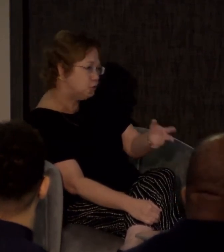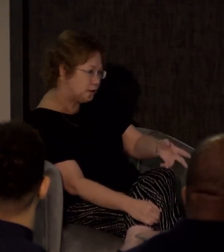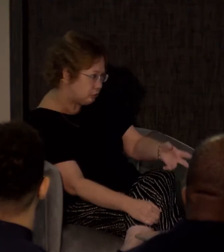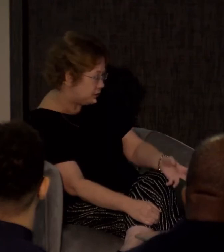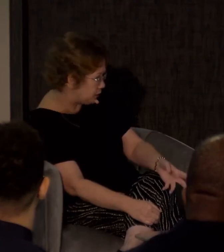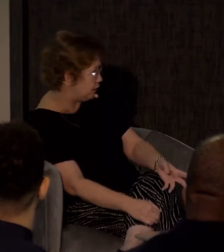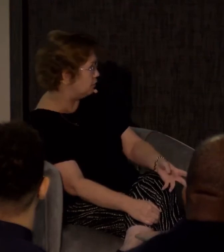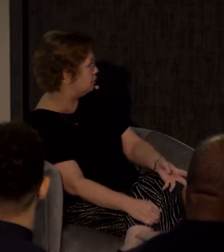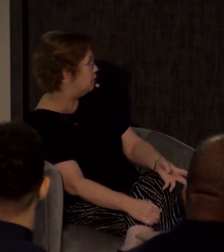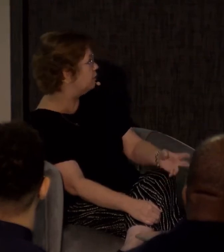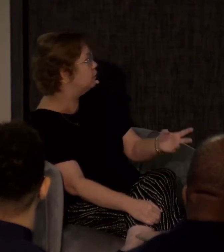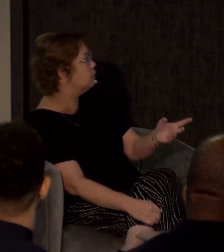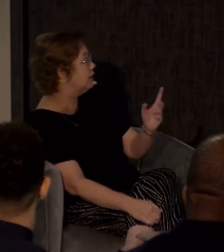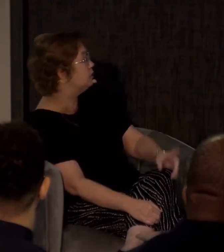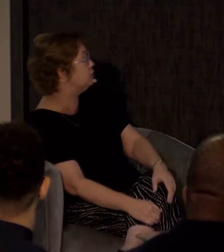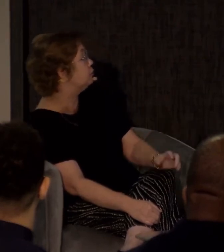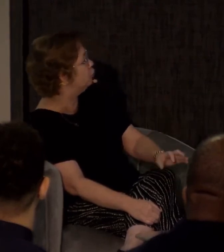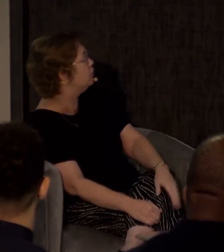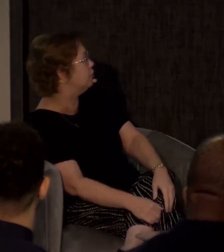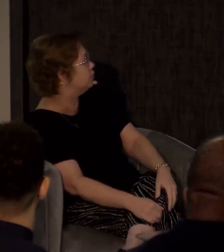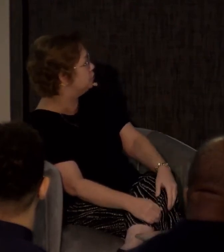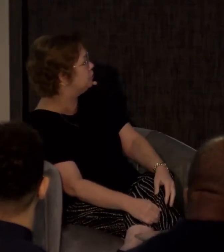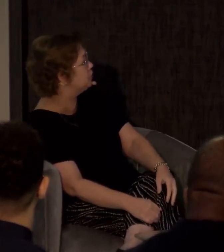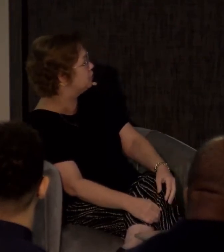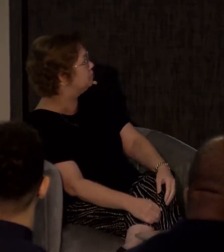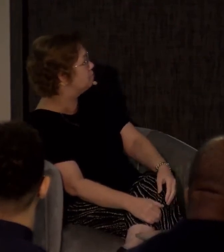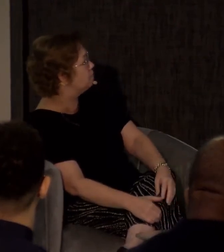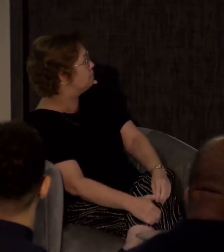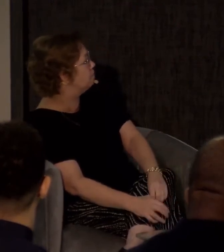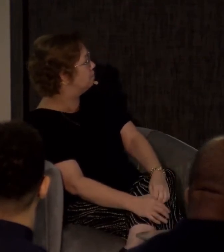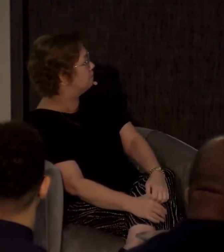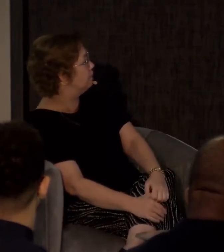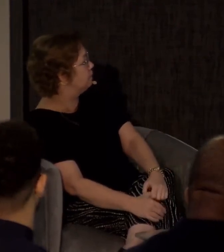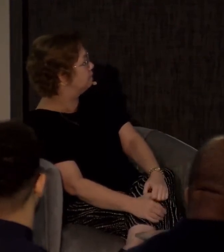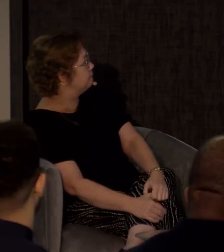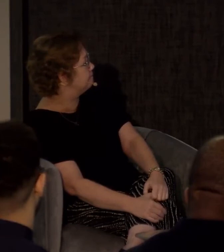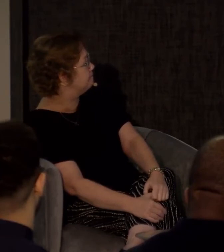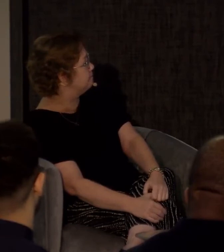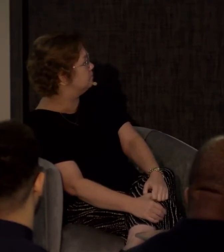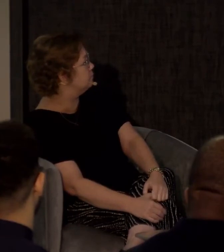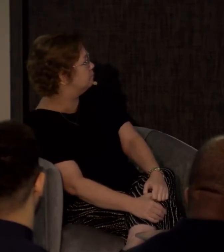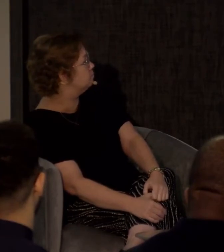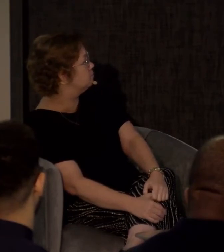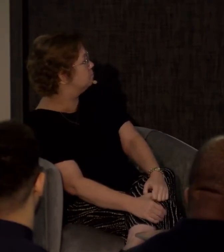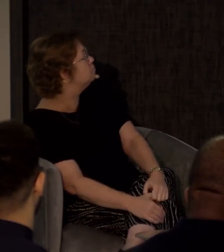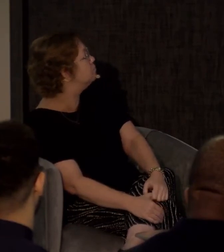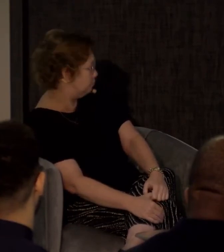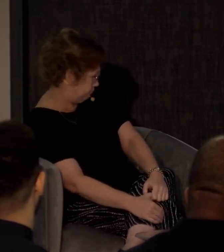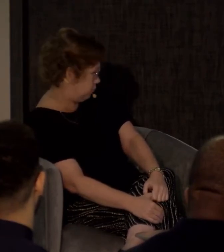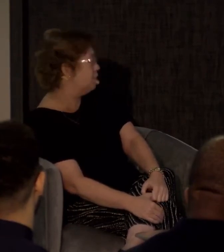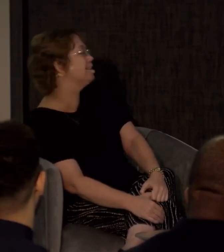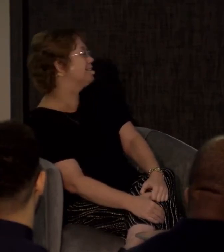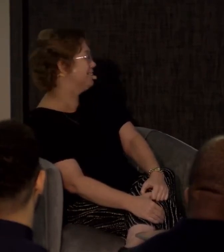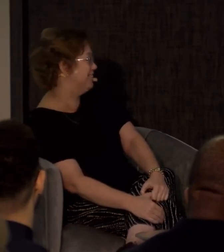use what's on the ground, I think we'll make a shift on all 9 of those risks. So, in other words, more PlayStation is really what you're saying.